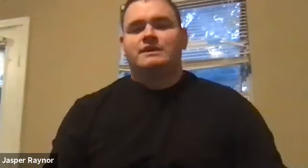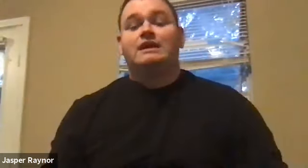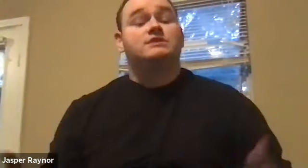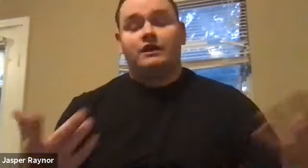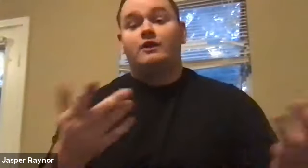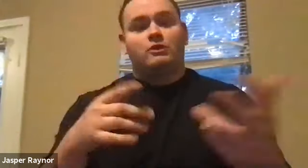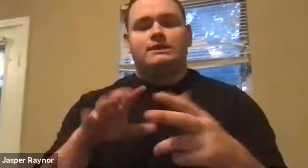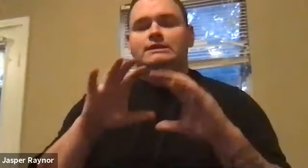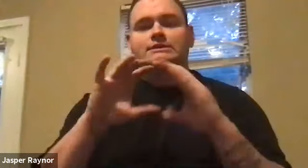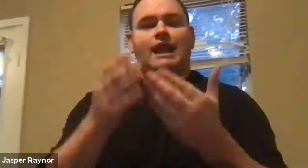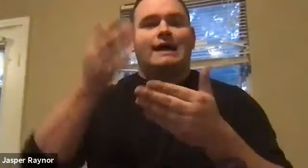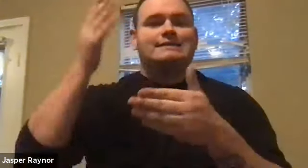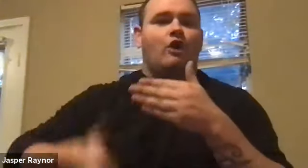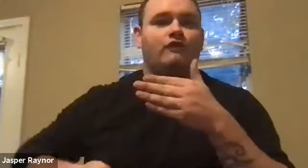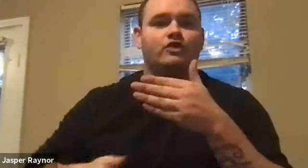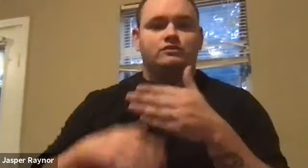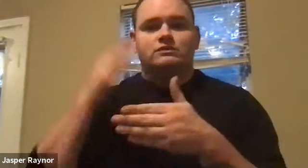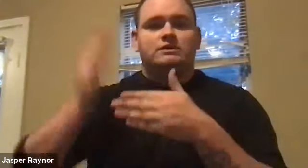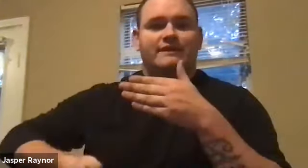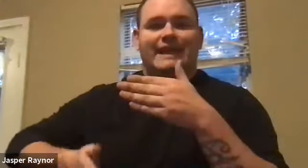As another one is class is over. The end.